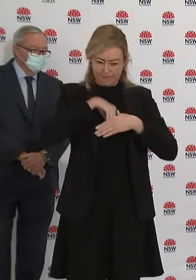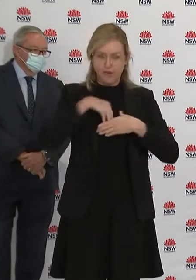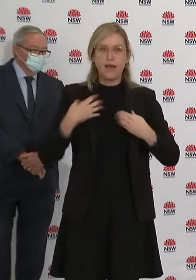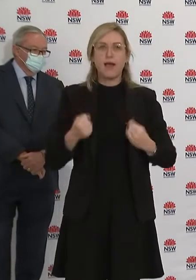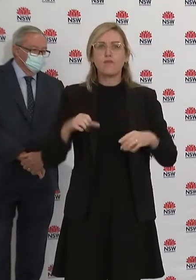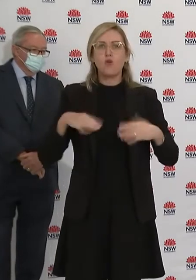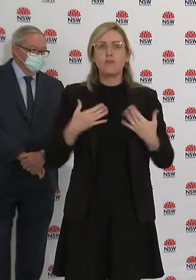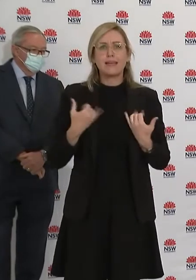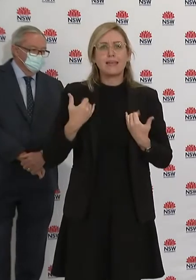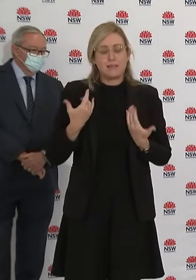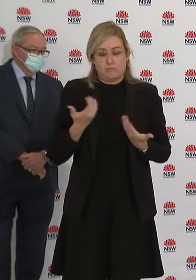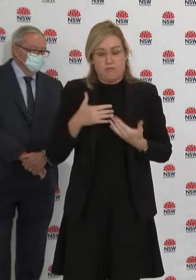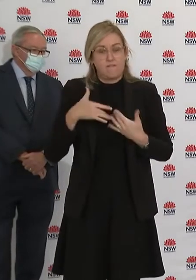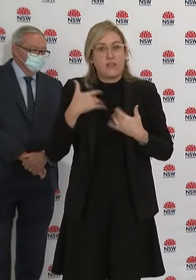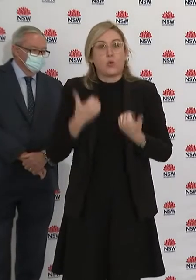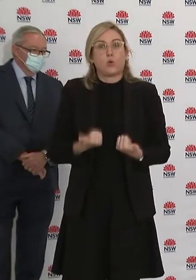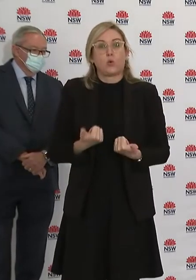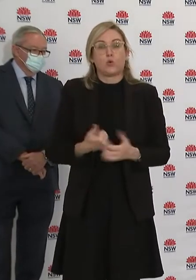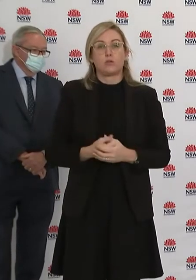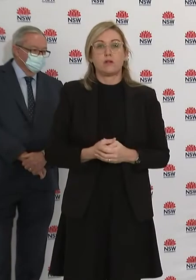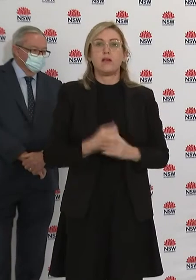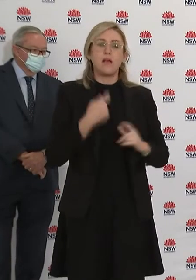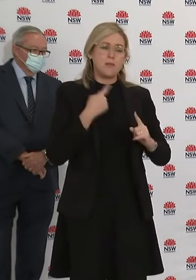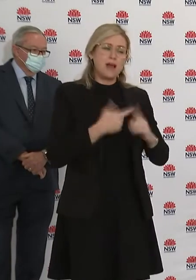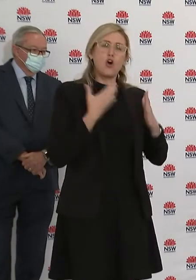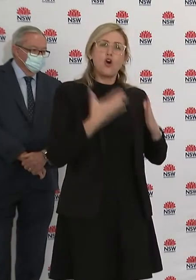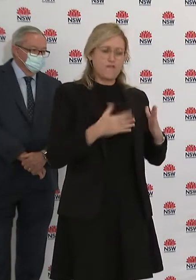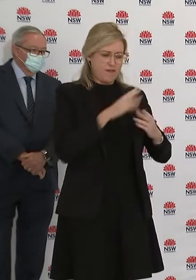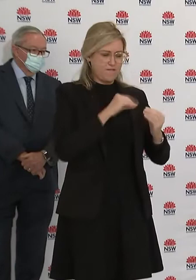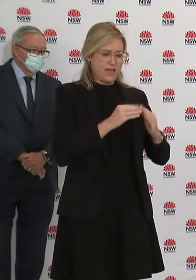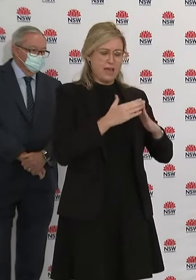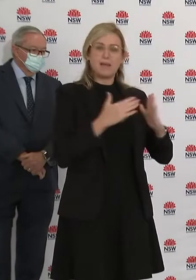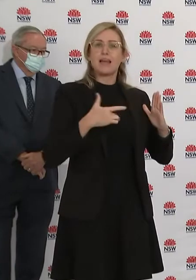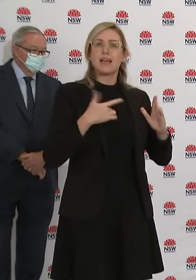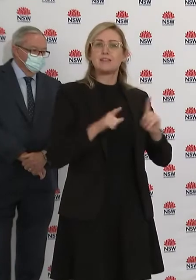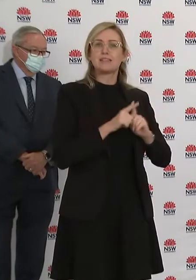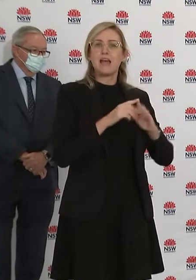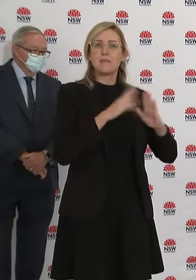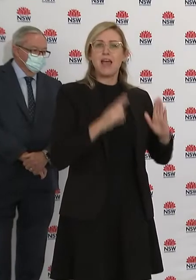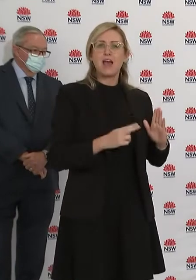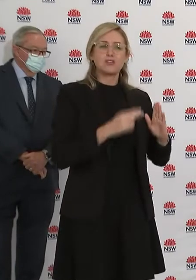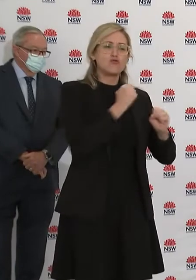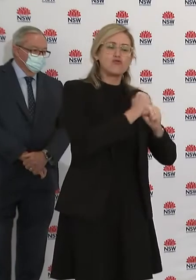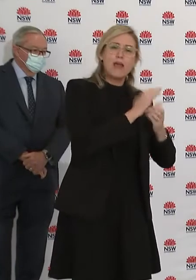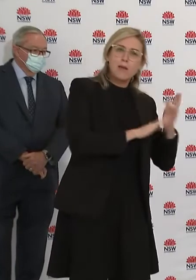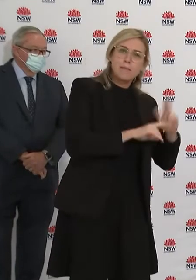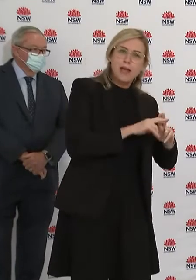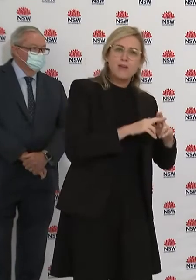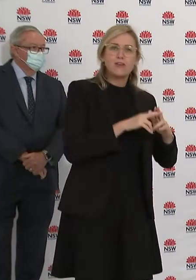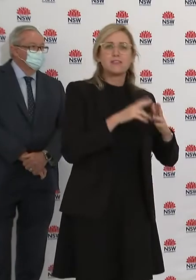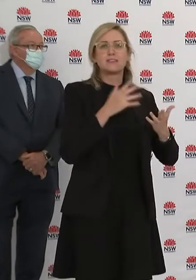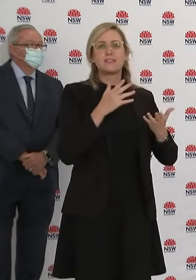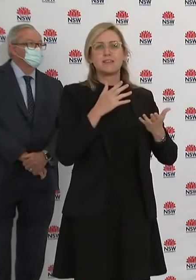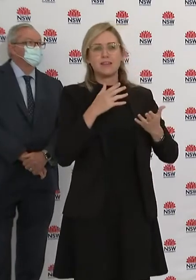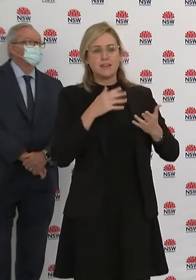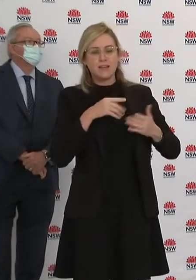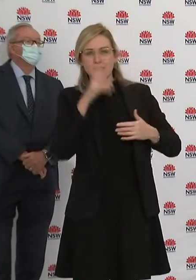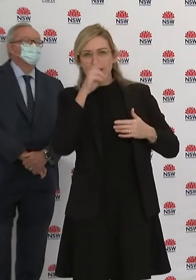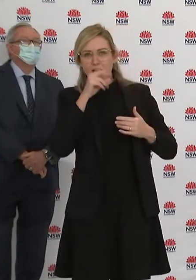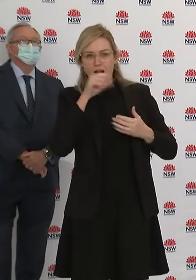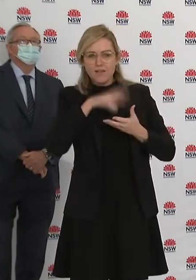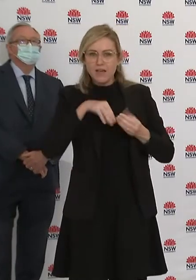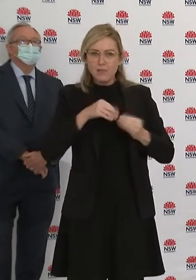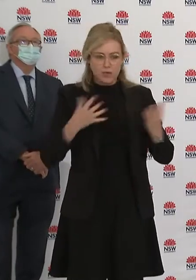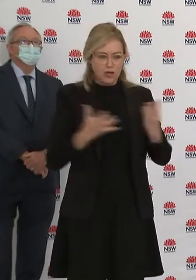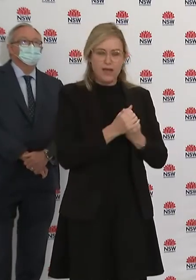many of the families because they're multi-generational. We're also seeing that we are still seeing some intermixing of households, and I can